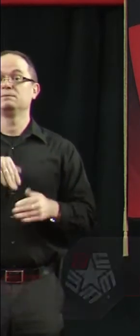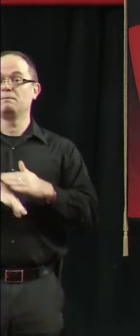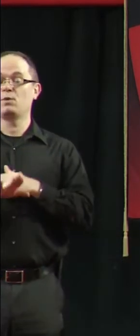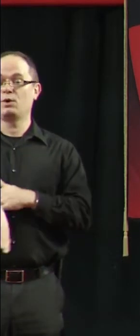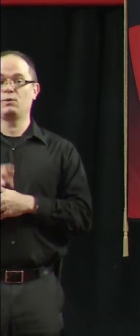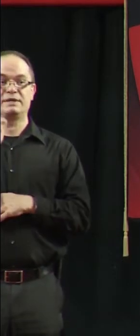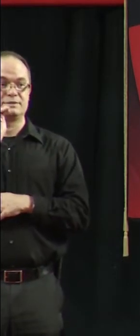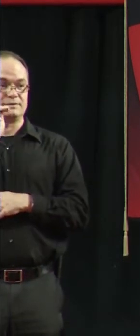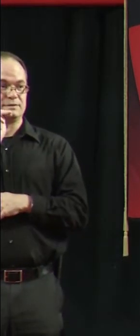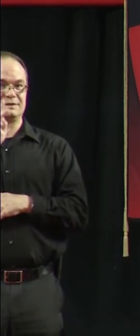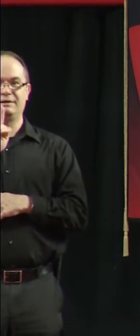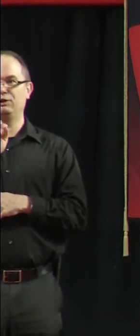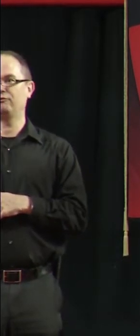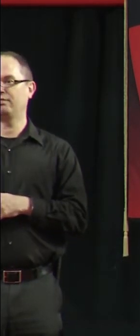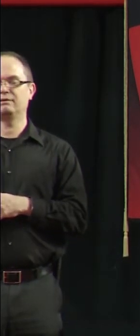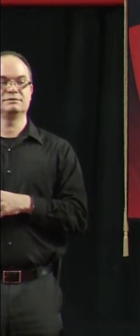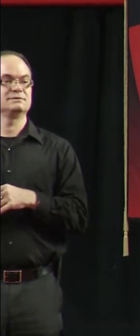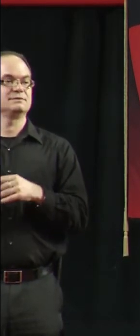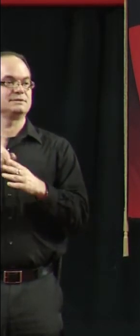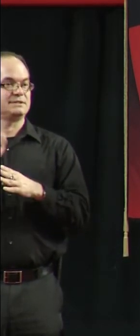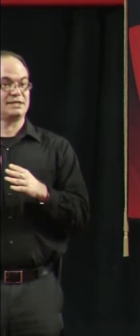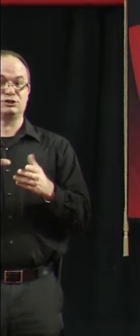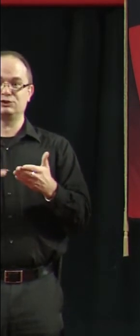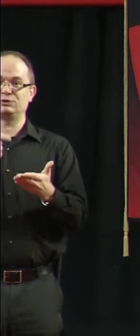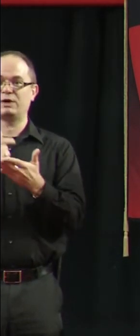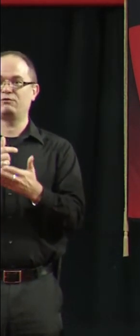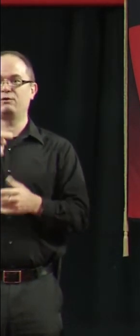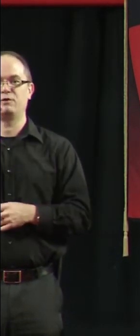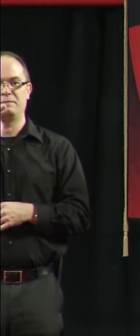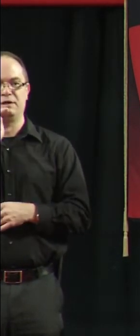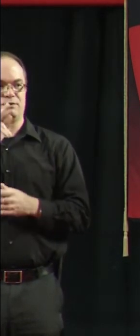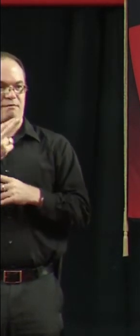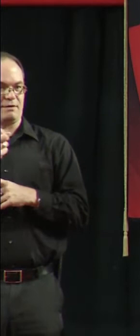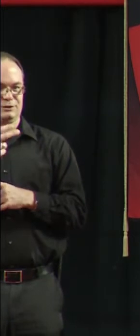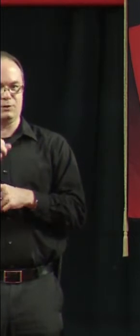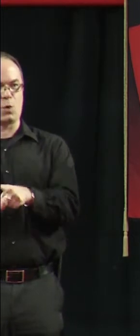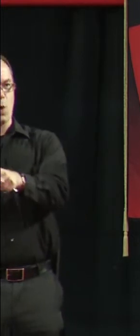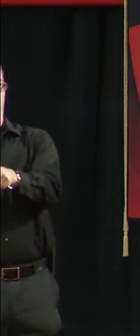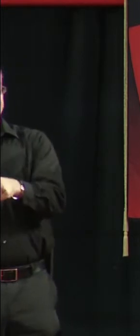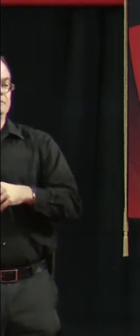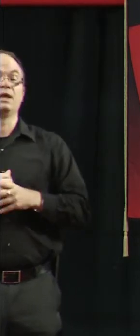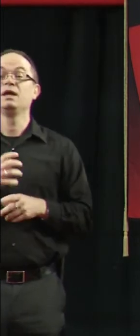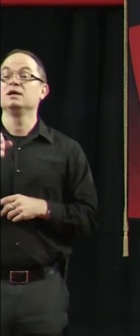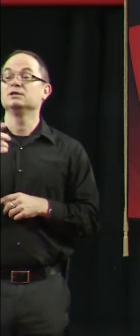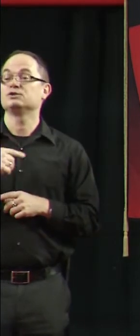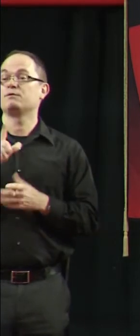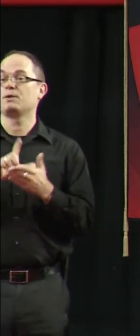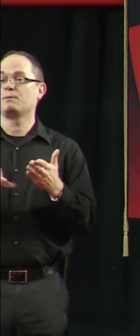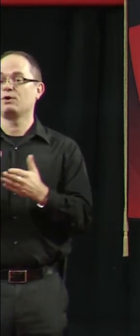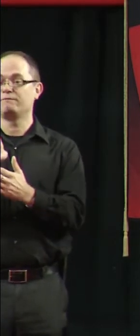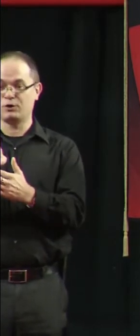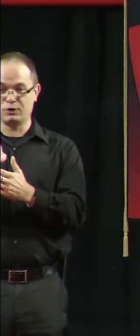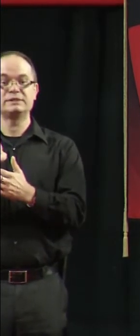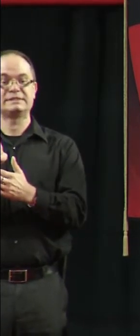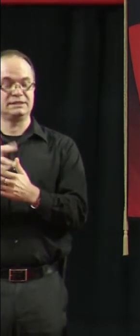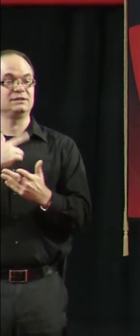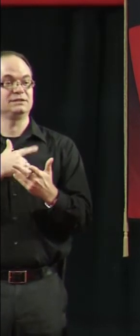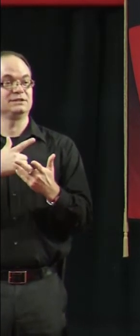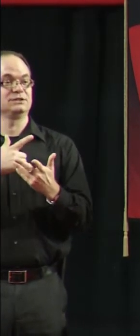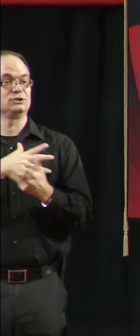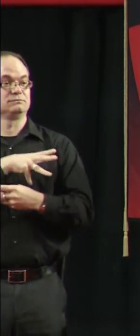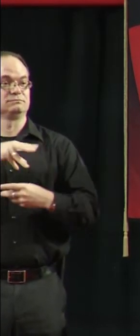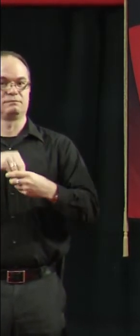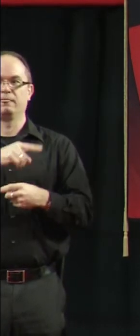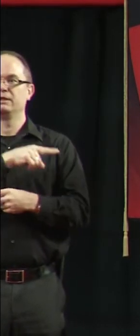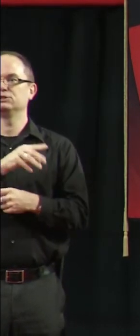in Nederland, Texas, where she graduated from Nederland High School. At Lamar University, Miss Conjoyan